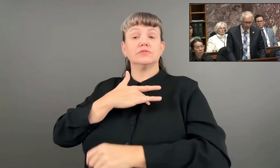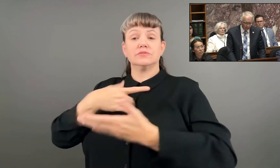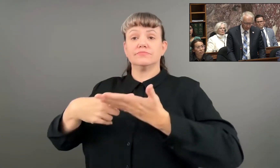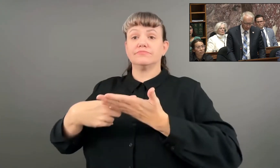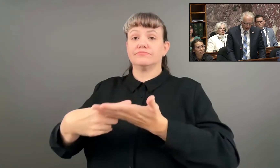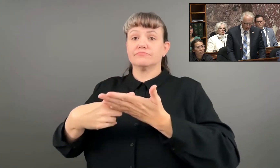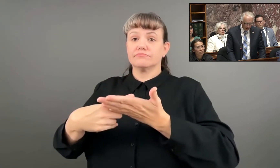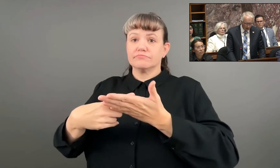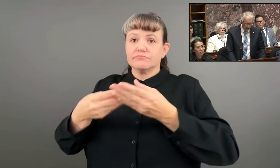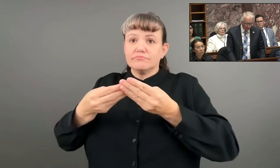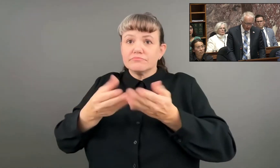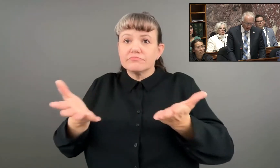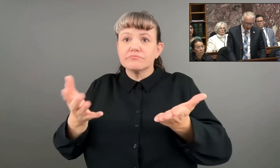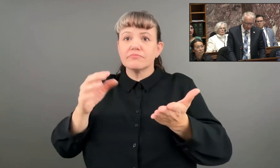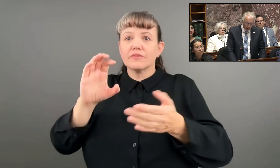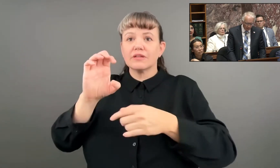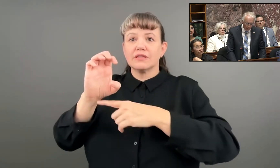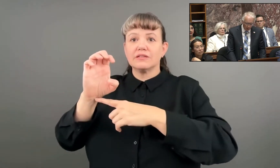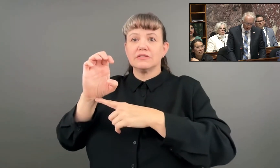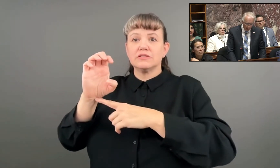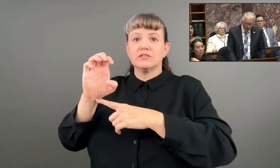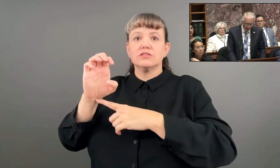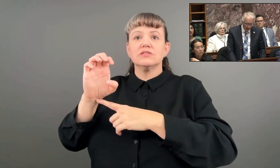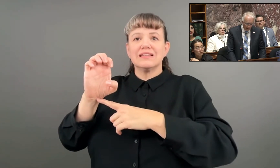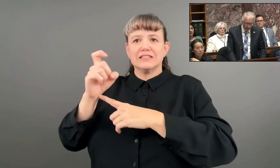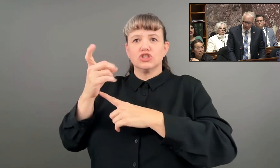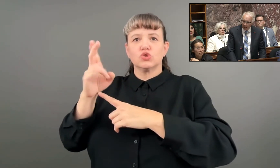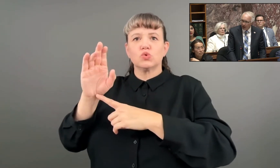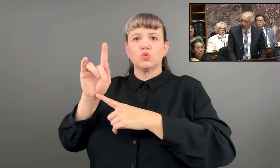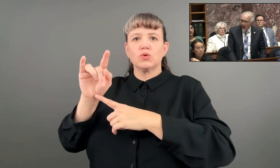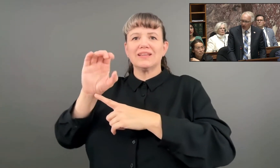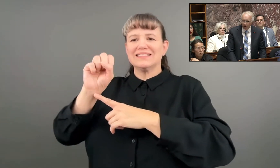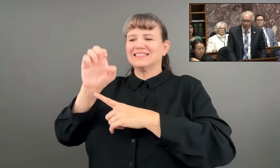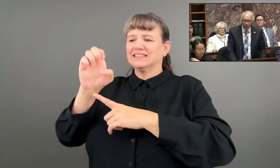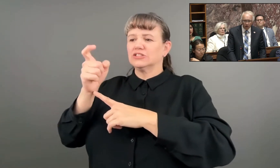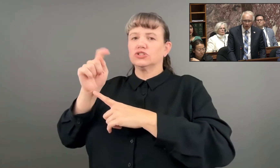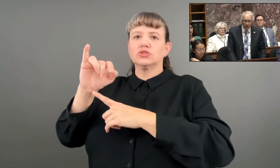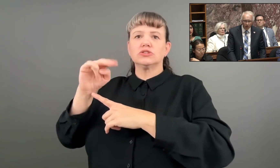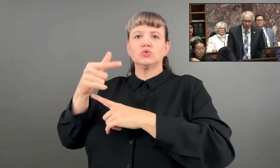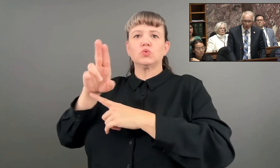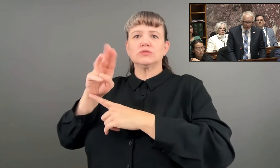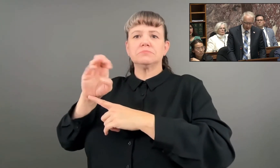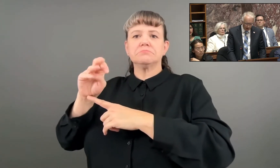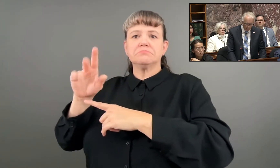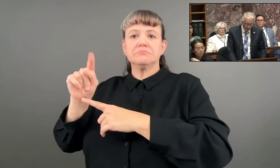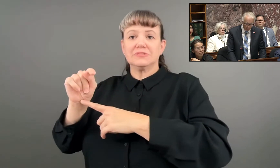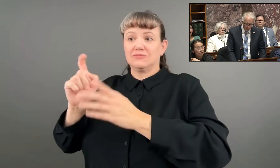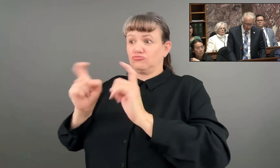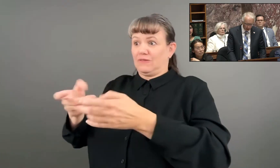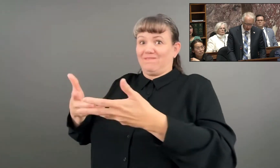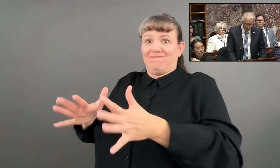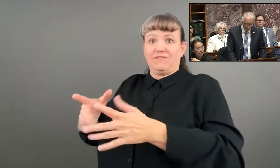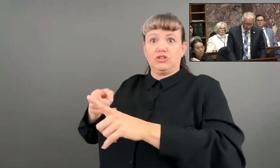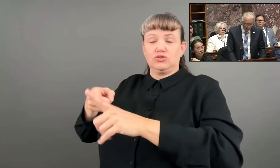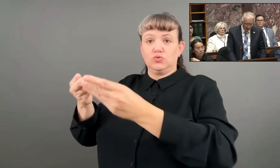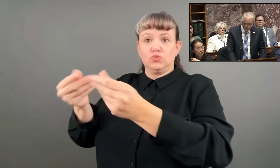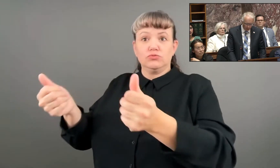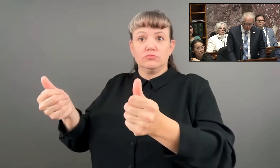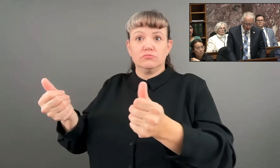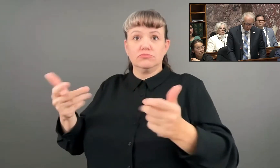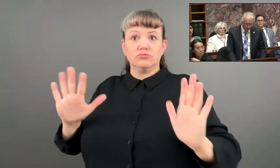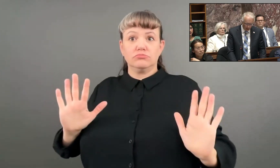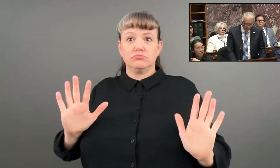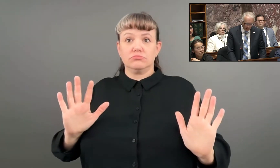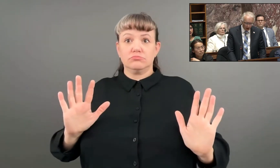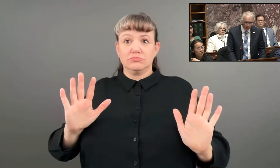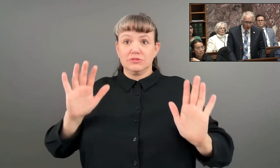granted. Can the Premier confirm or deny that he, his attorney, or his government gave